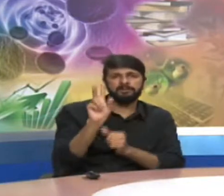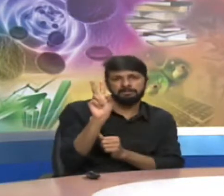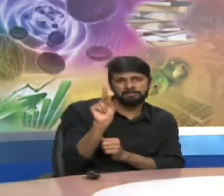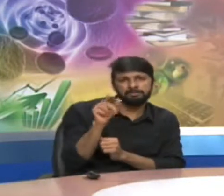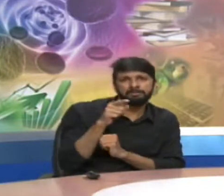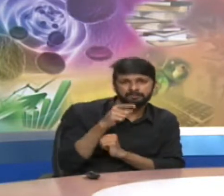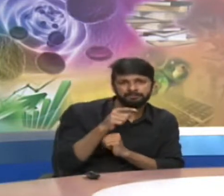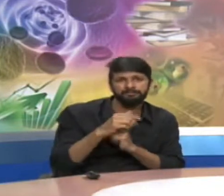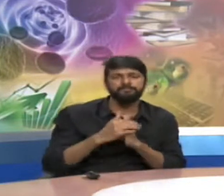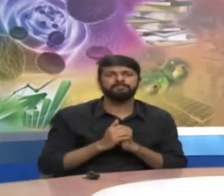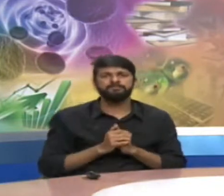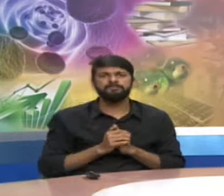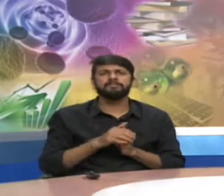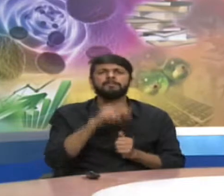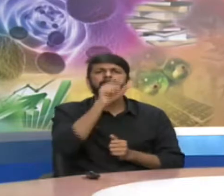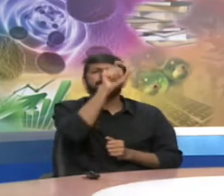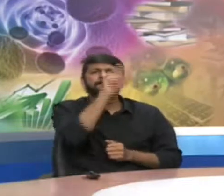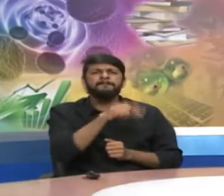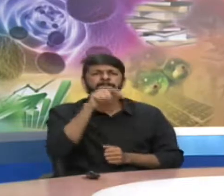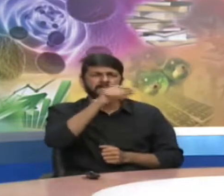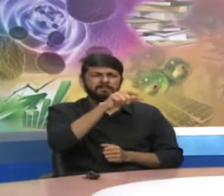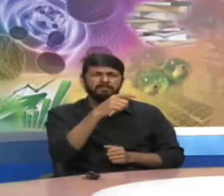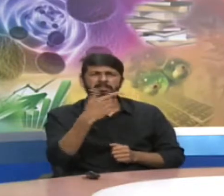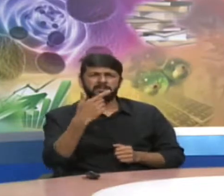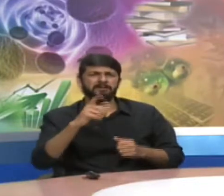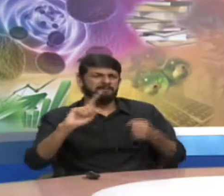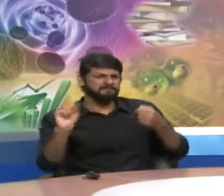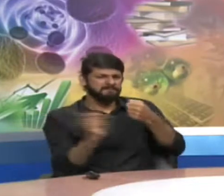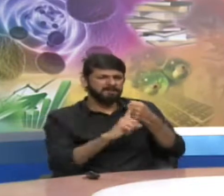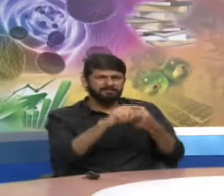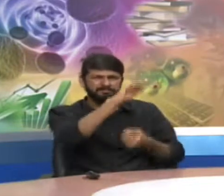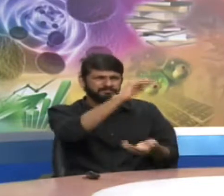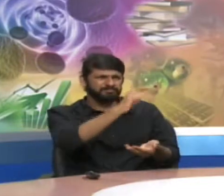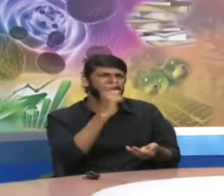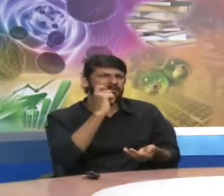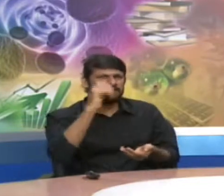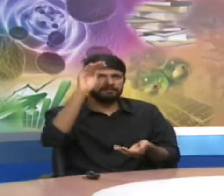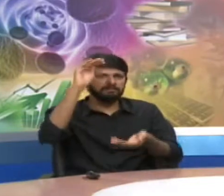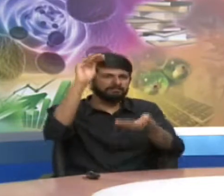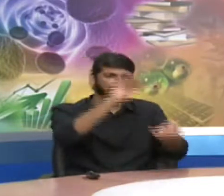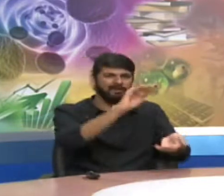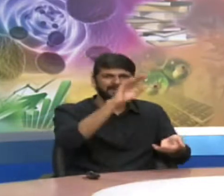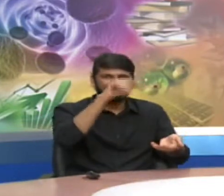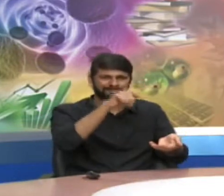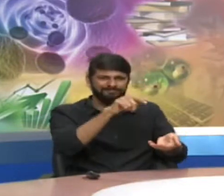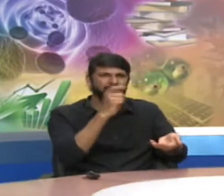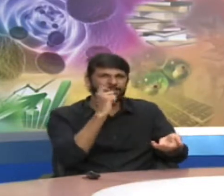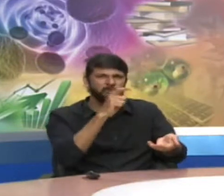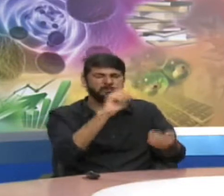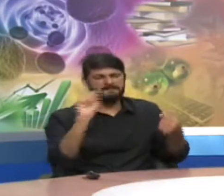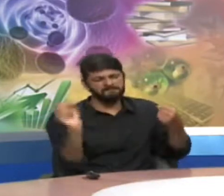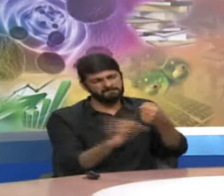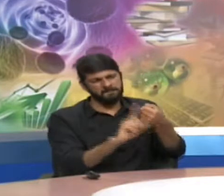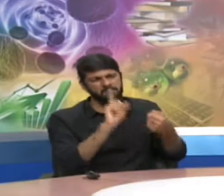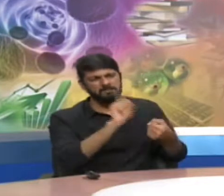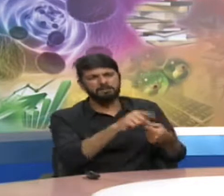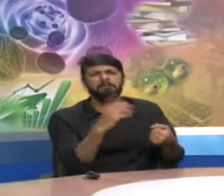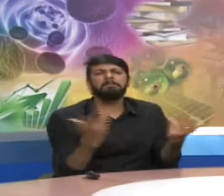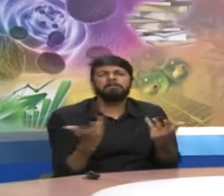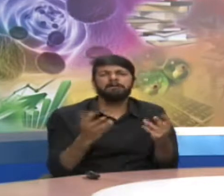Answer number 2. As the prince had given away the auspicious white elephant to